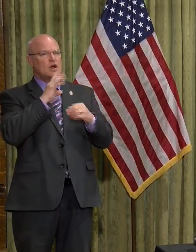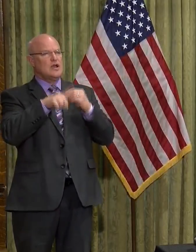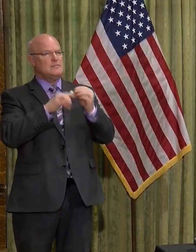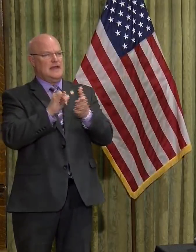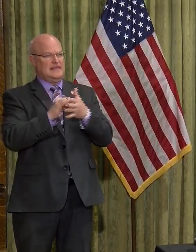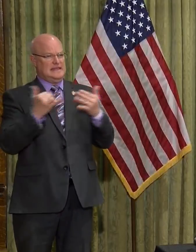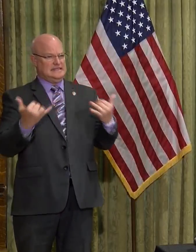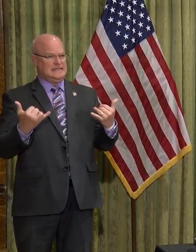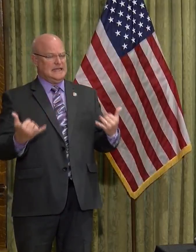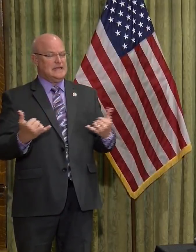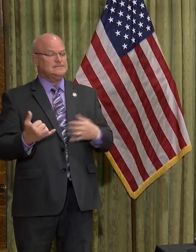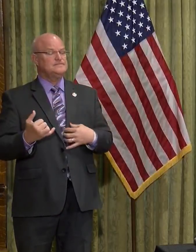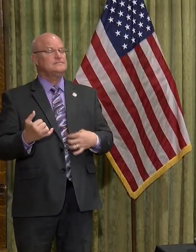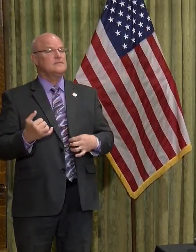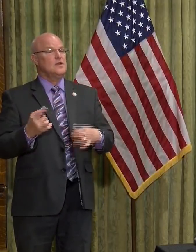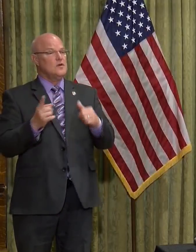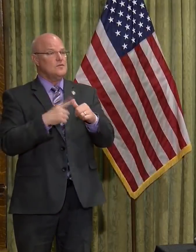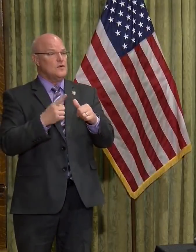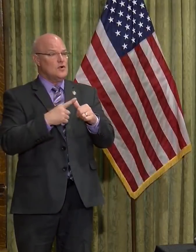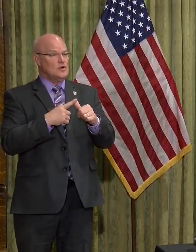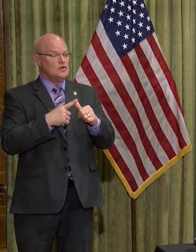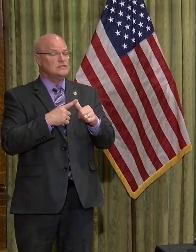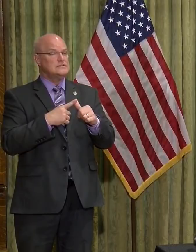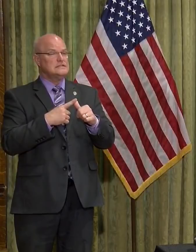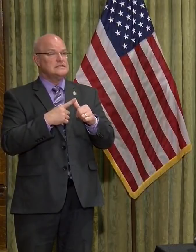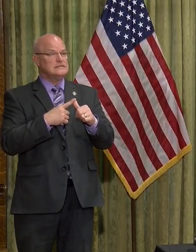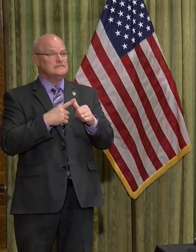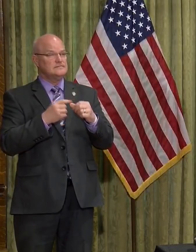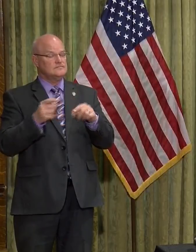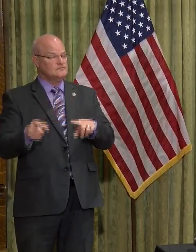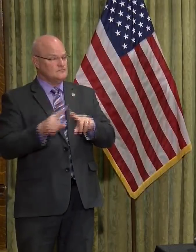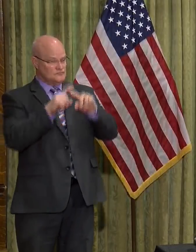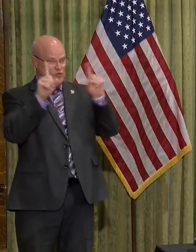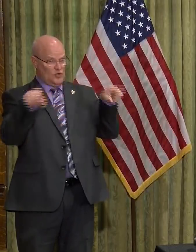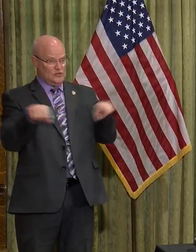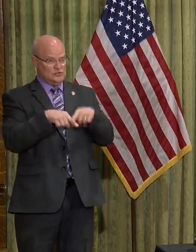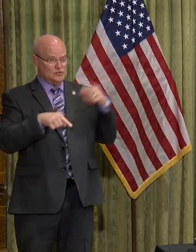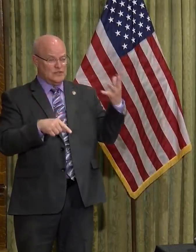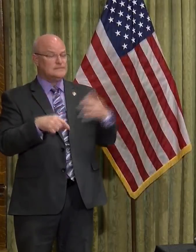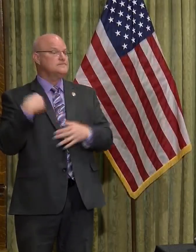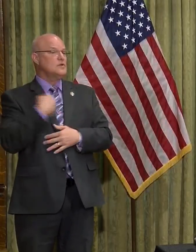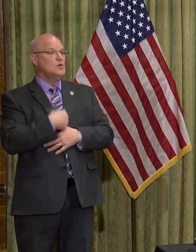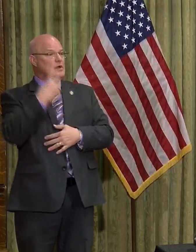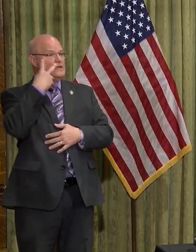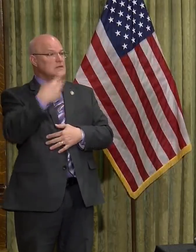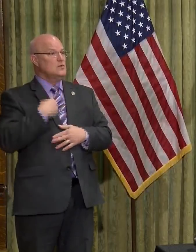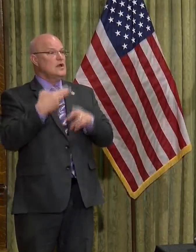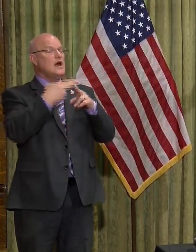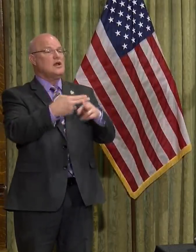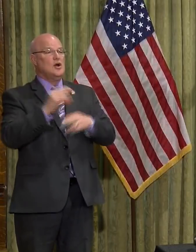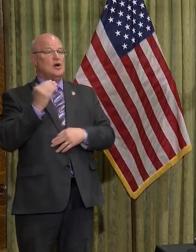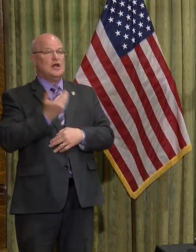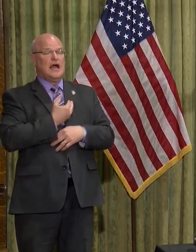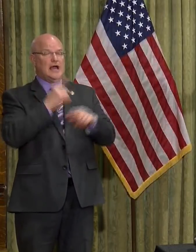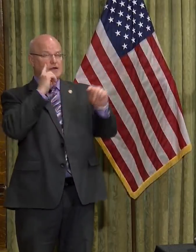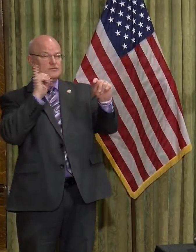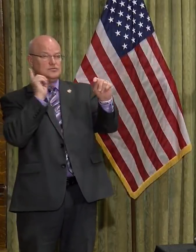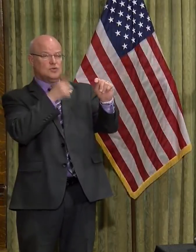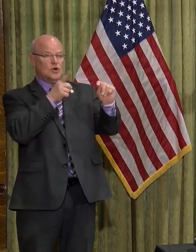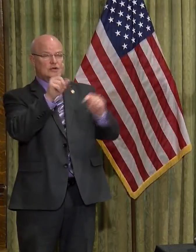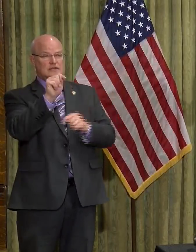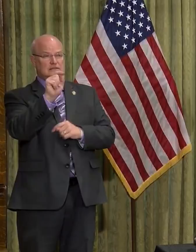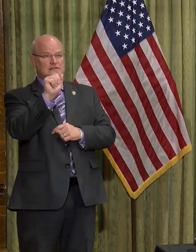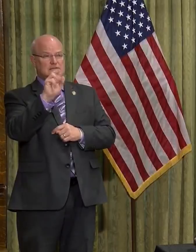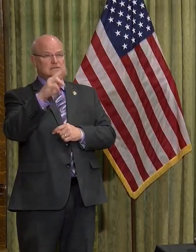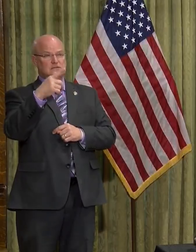about that. First of all, it's important to note, if we could go to the screen, and we can see what I call is our targeted response